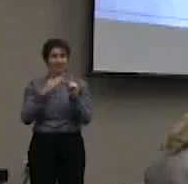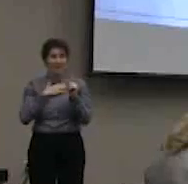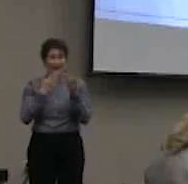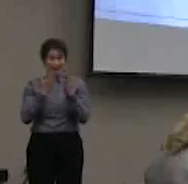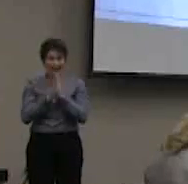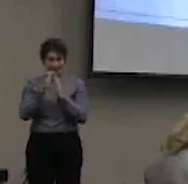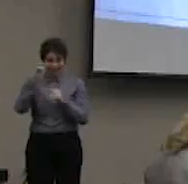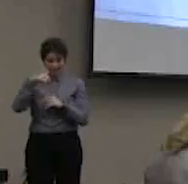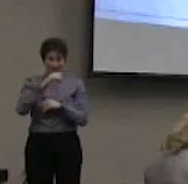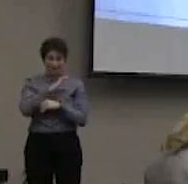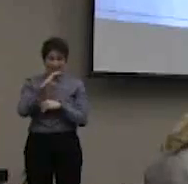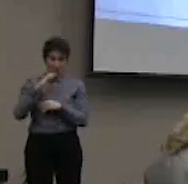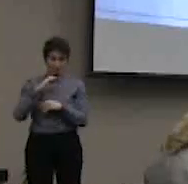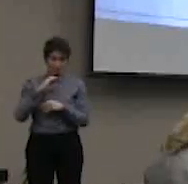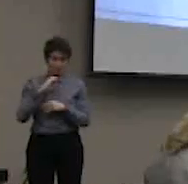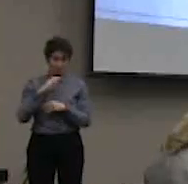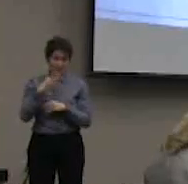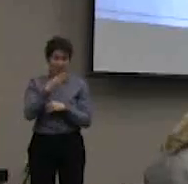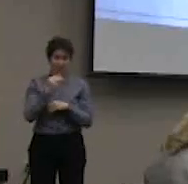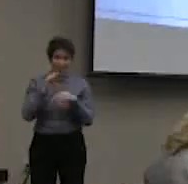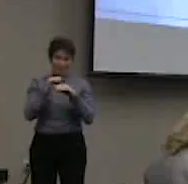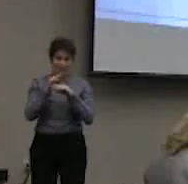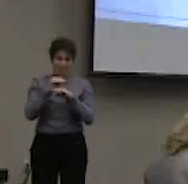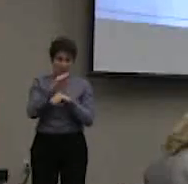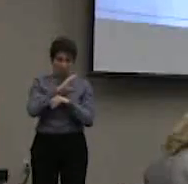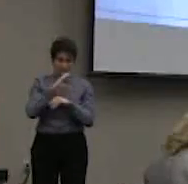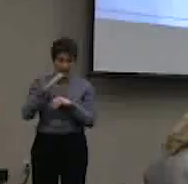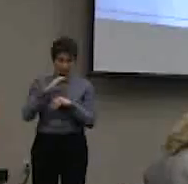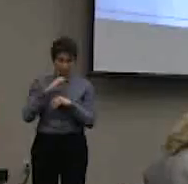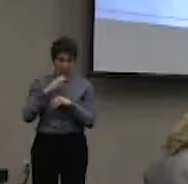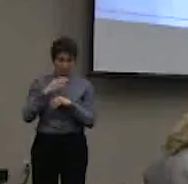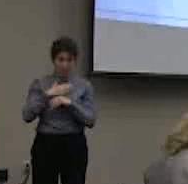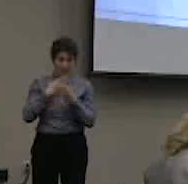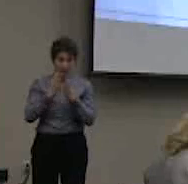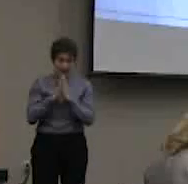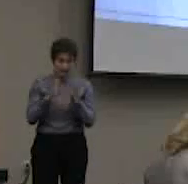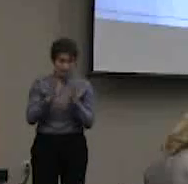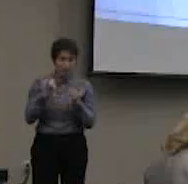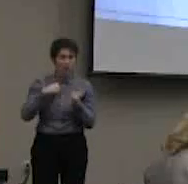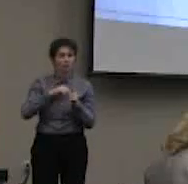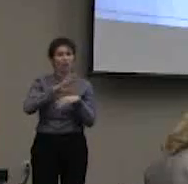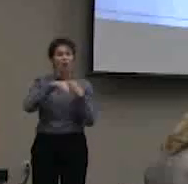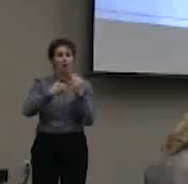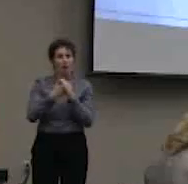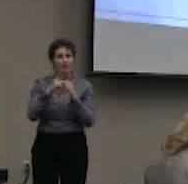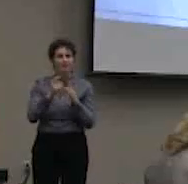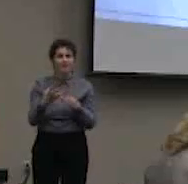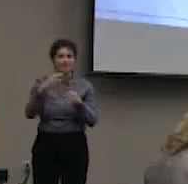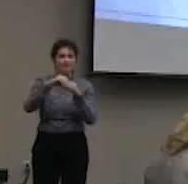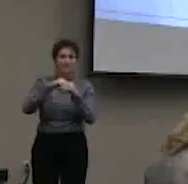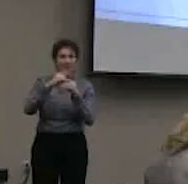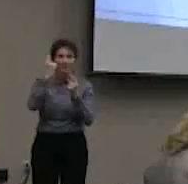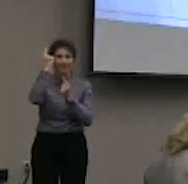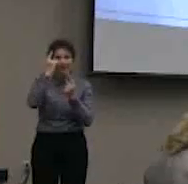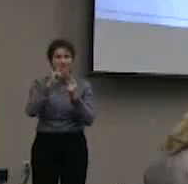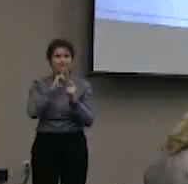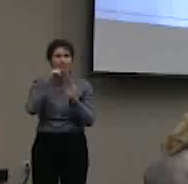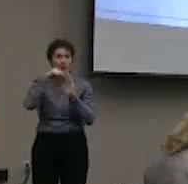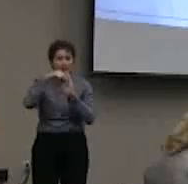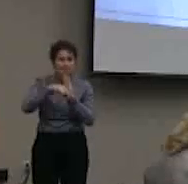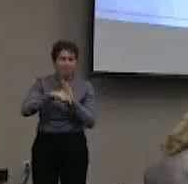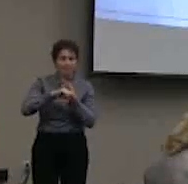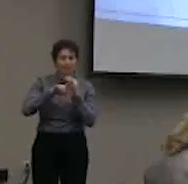advisory council is we all need to be engaged in thinking deeply about who has